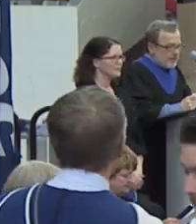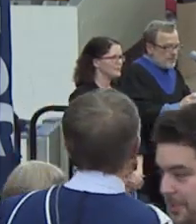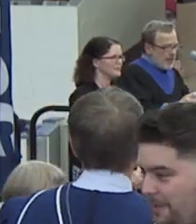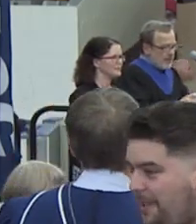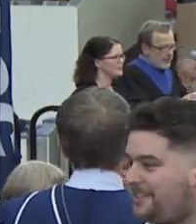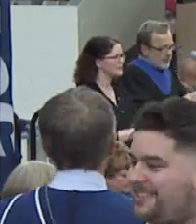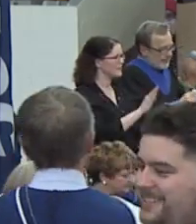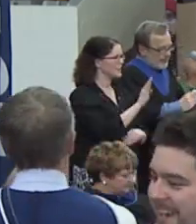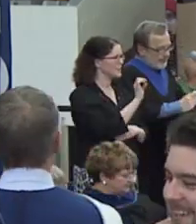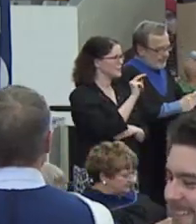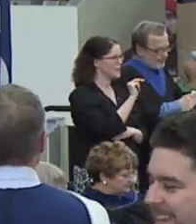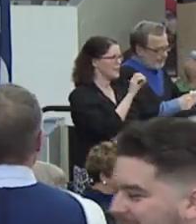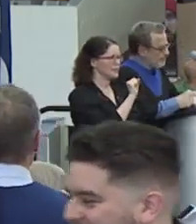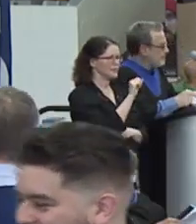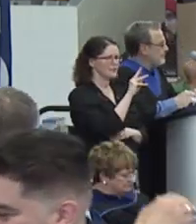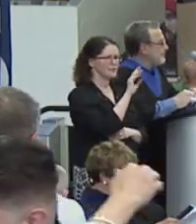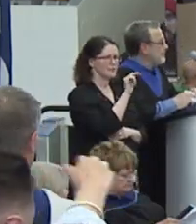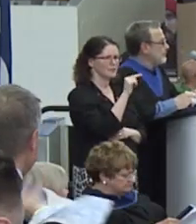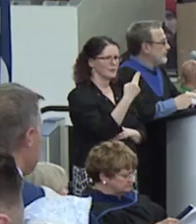Ben Smith.